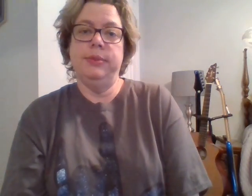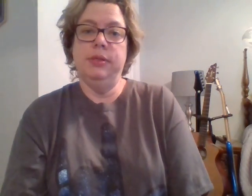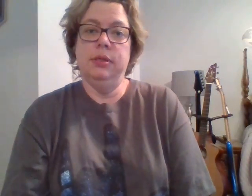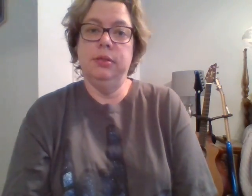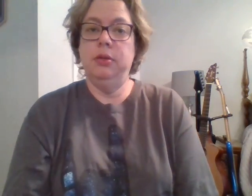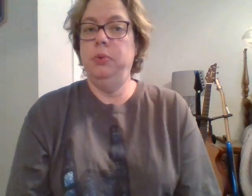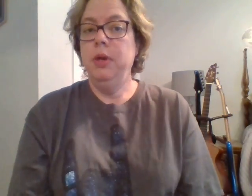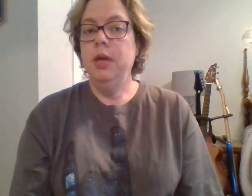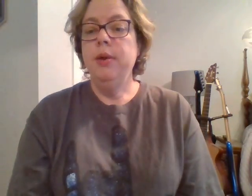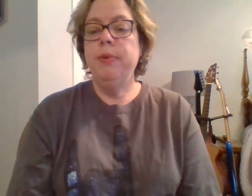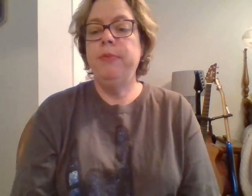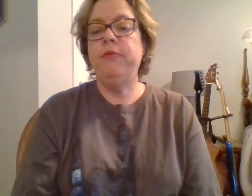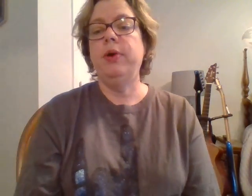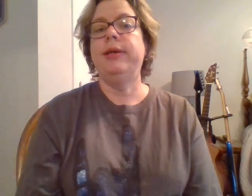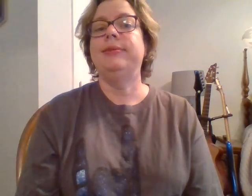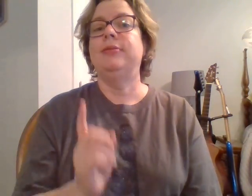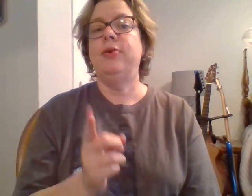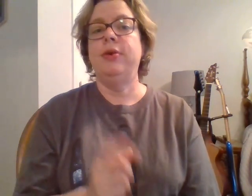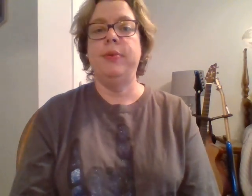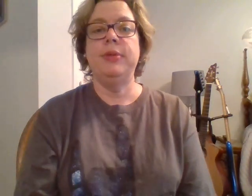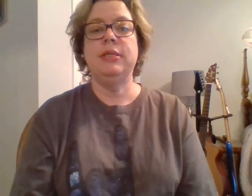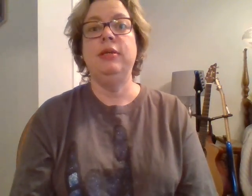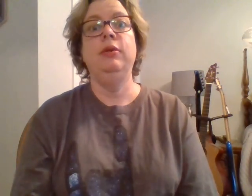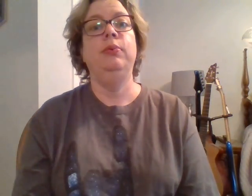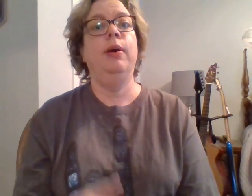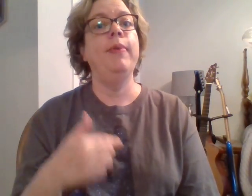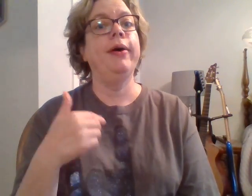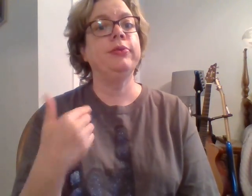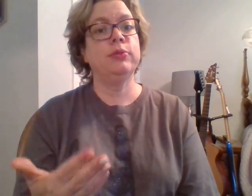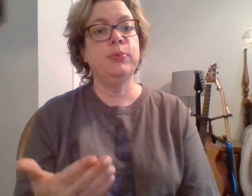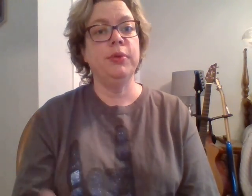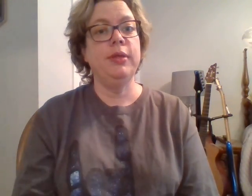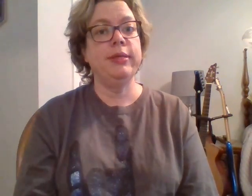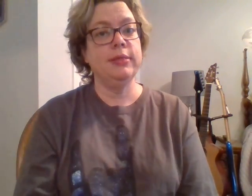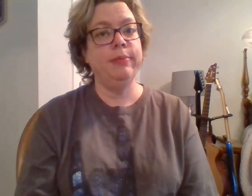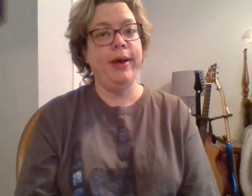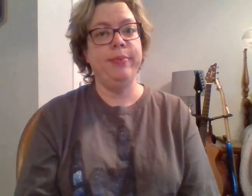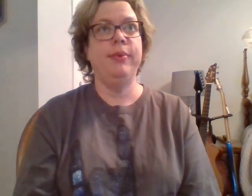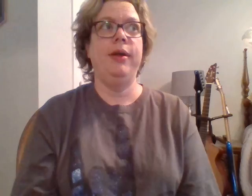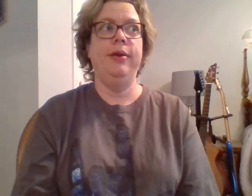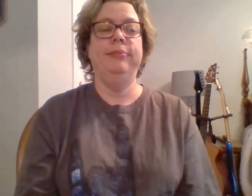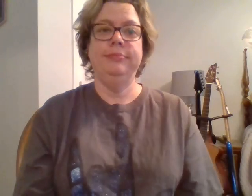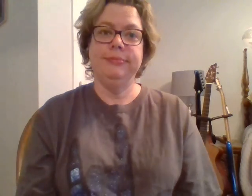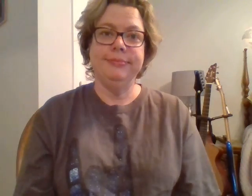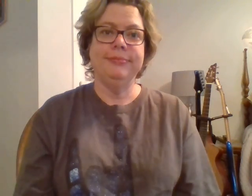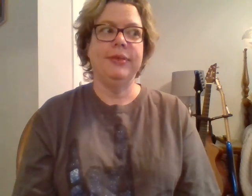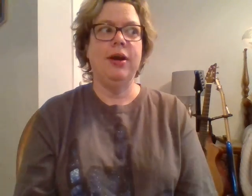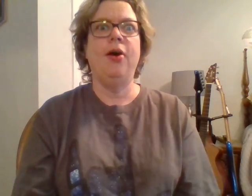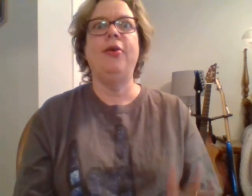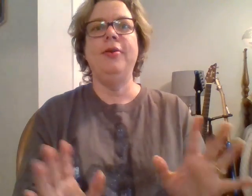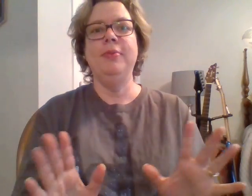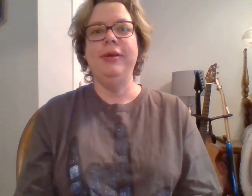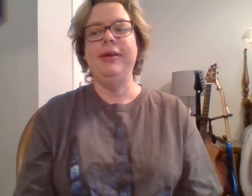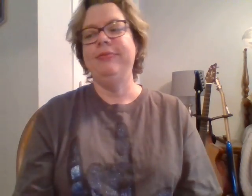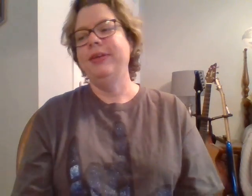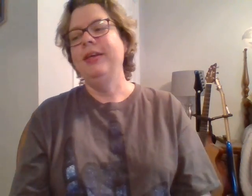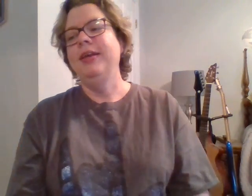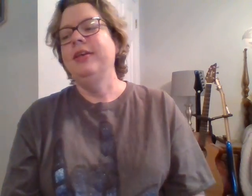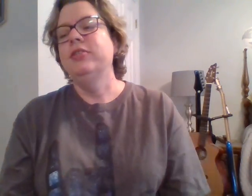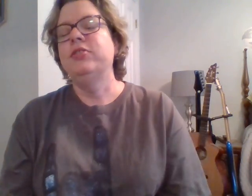you. But before I get started, I want to tell you about a story that's in the Bible. I know, hard to believe. So